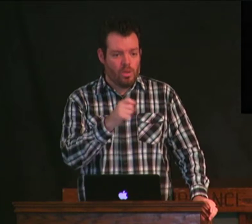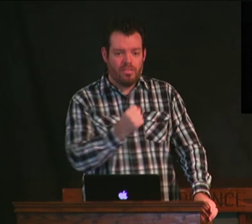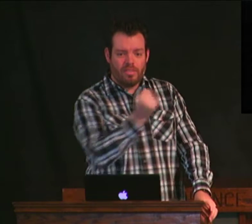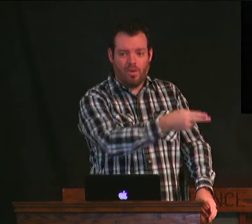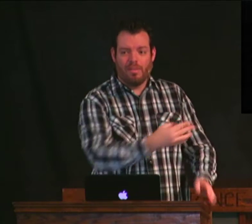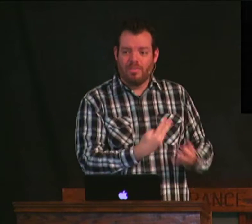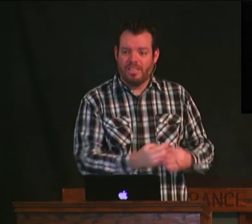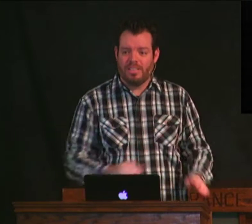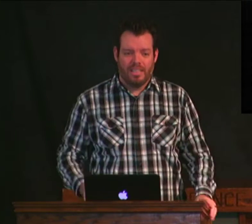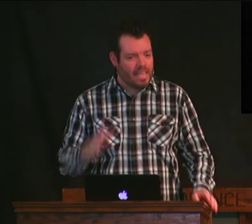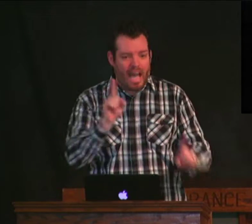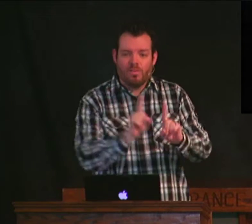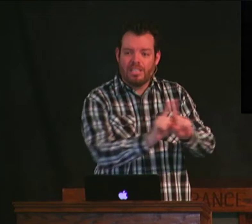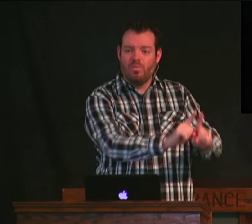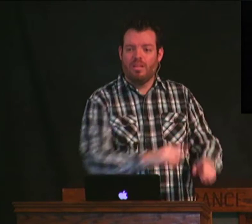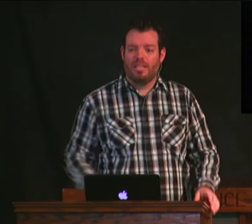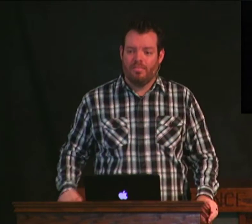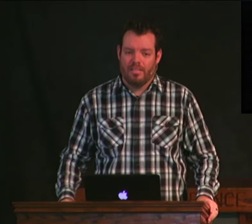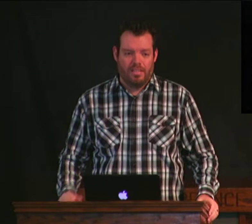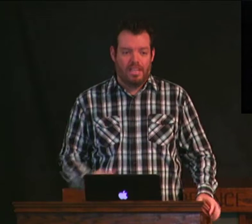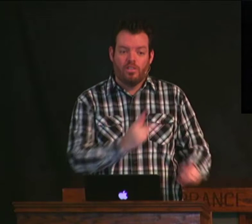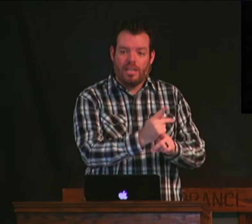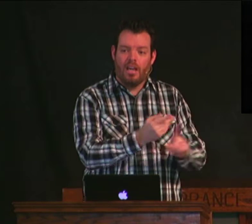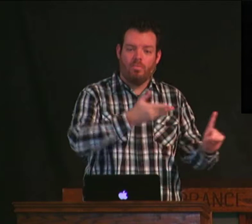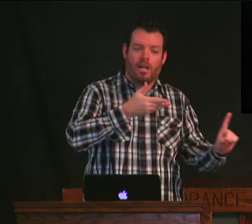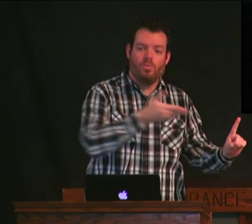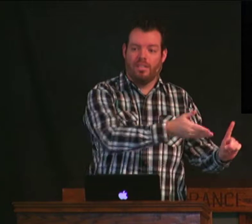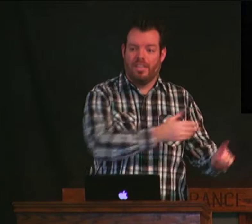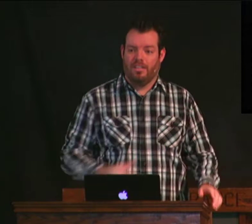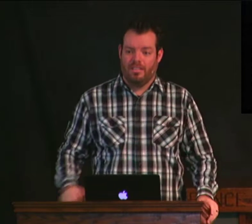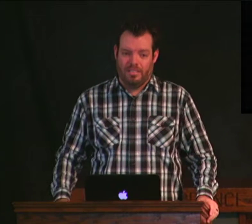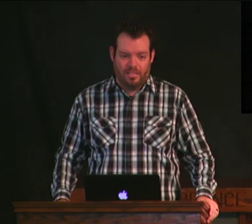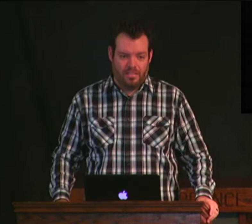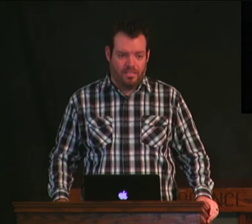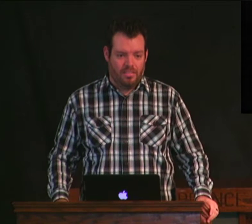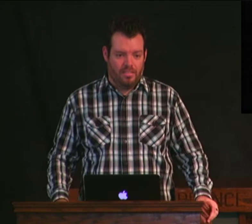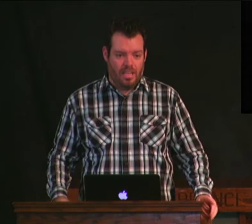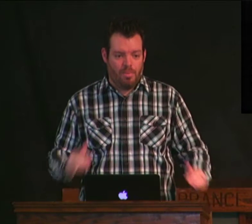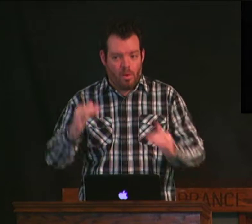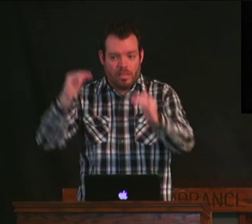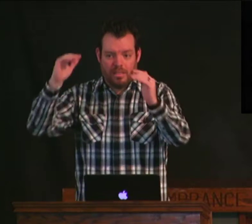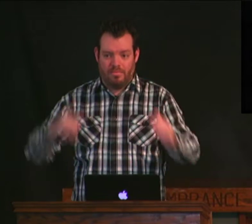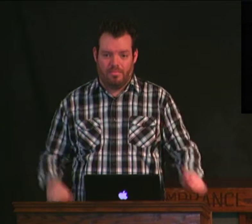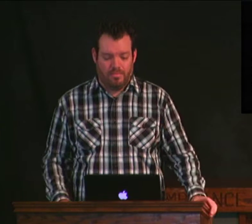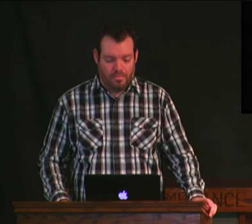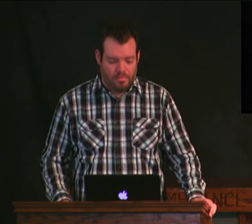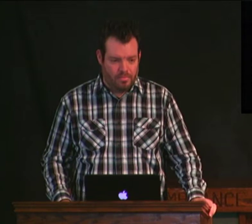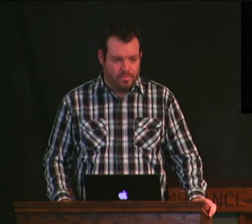Joseph was thrown in prison, and God was still with him. He took care of him while he was there and promoted him.